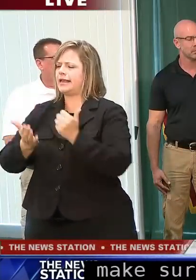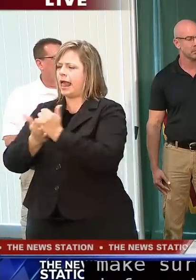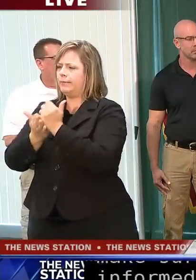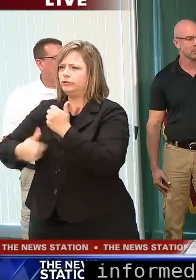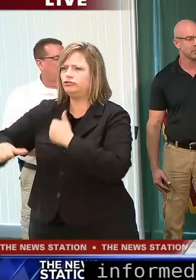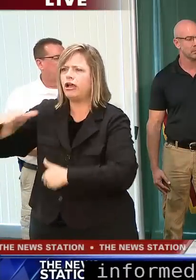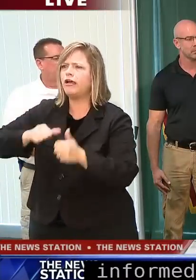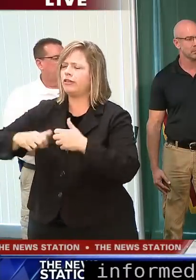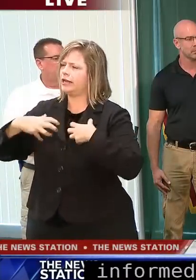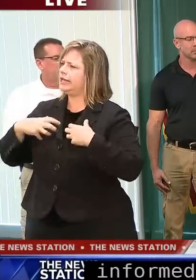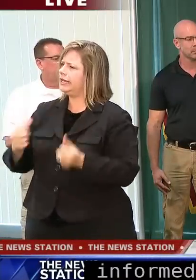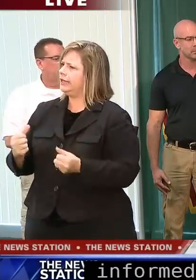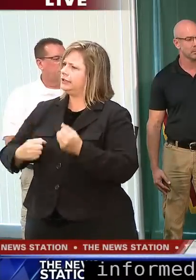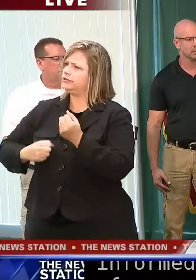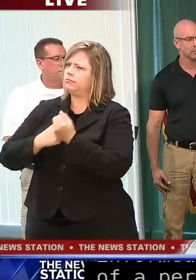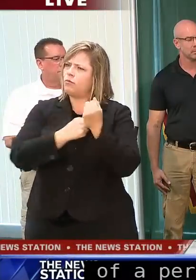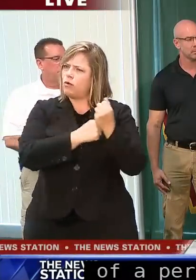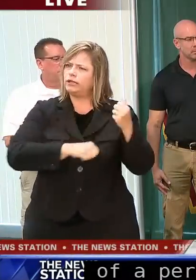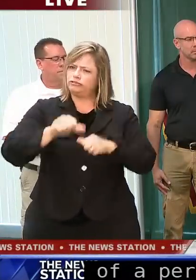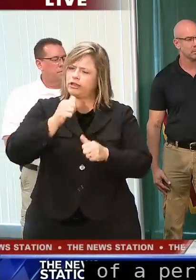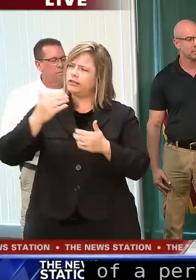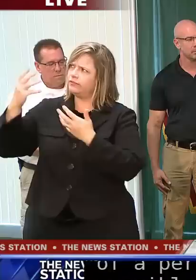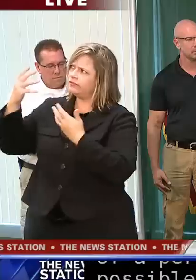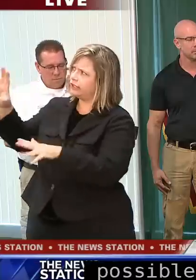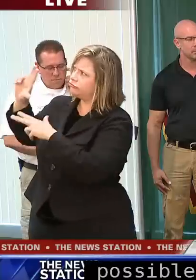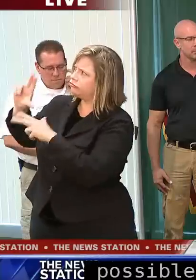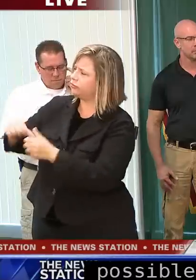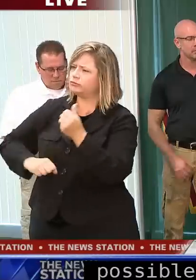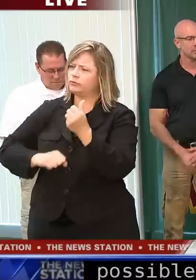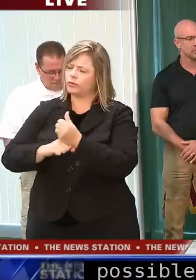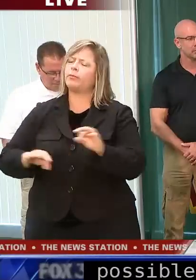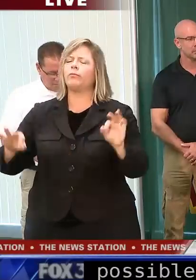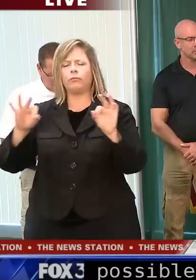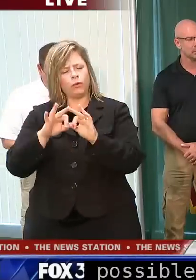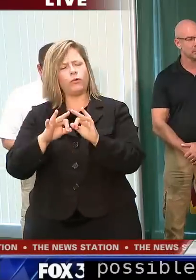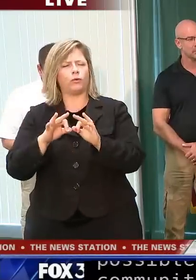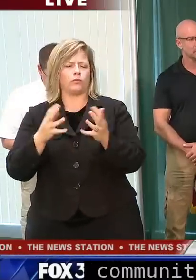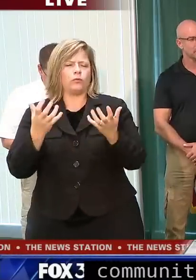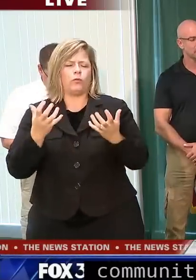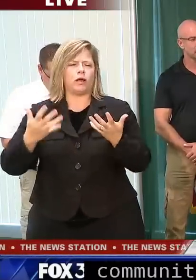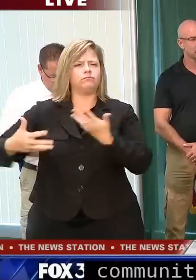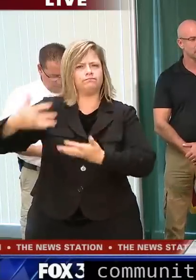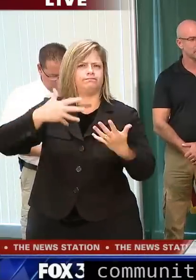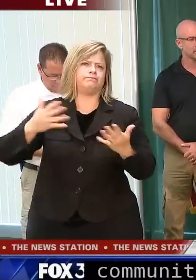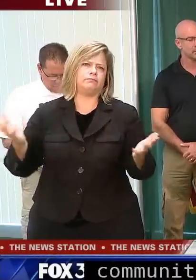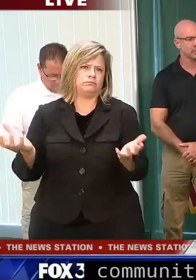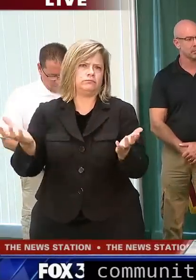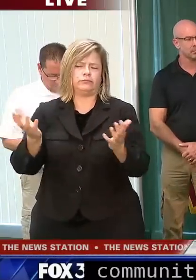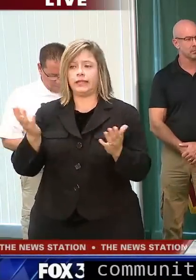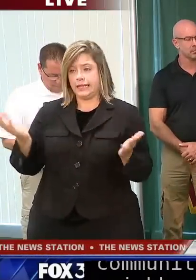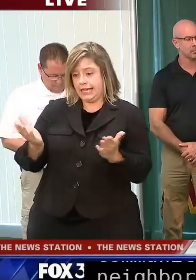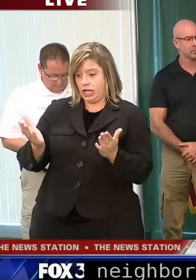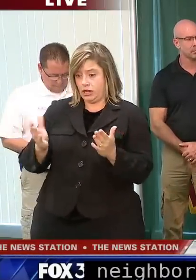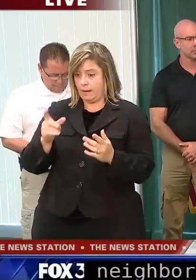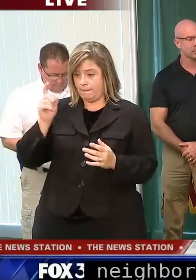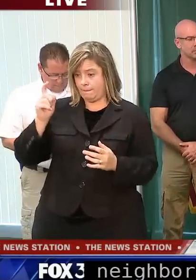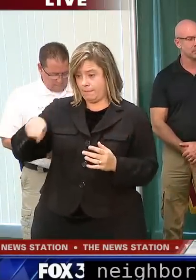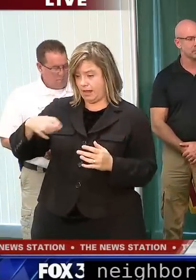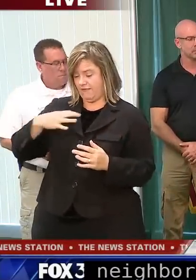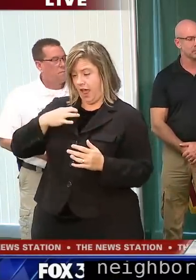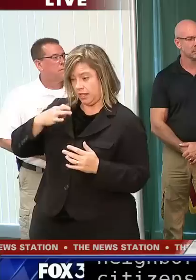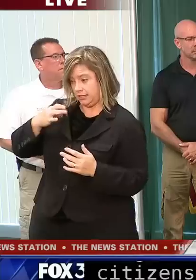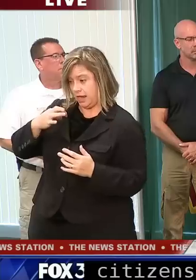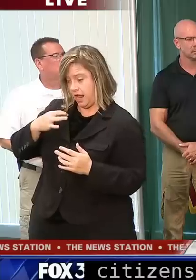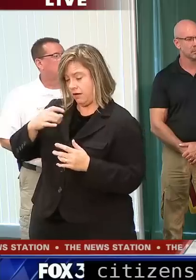neighbors and citizens can help citizens. So that's an important part of what we do. For these voluntary evacuation areas, the low-lying